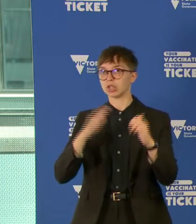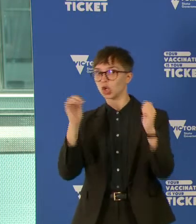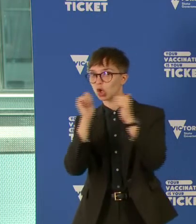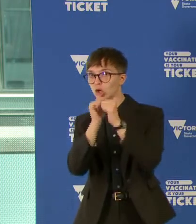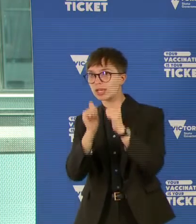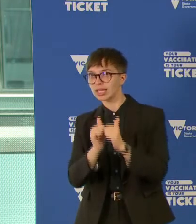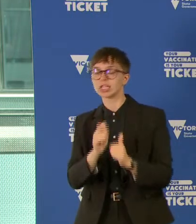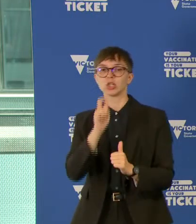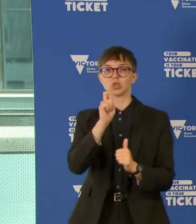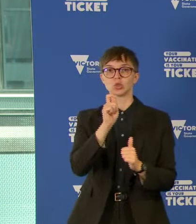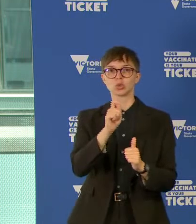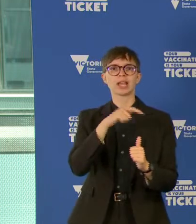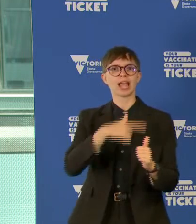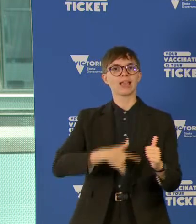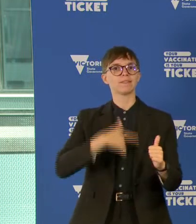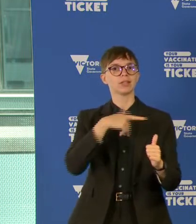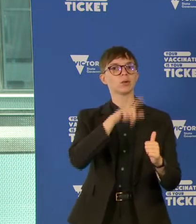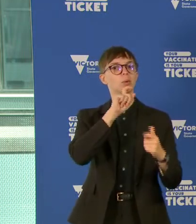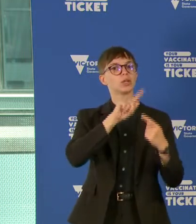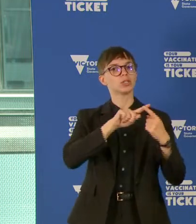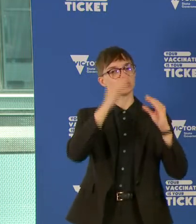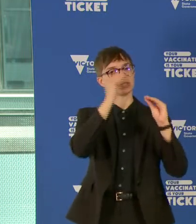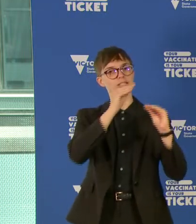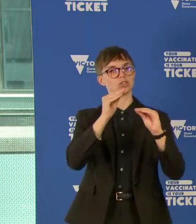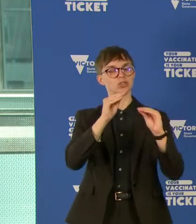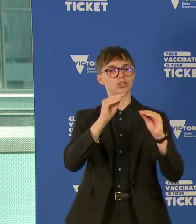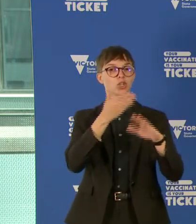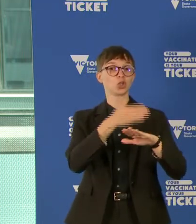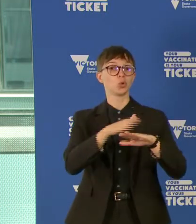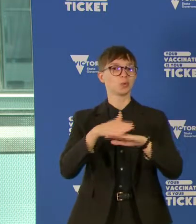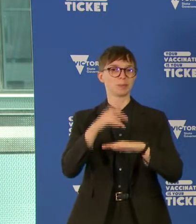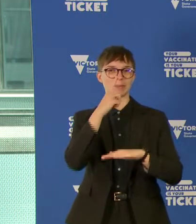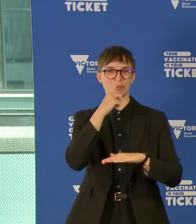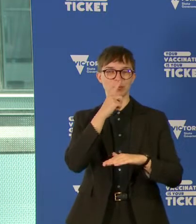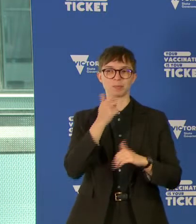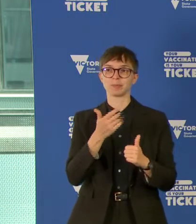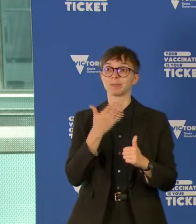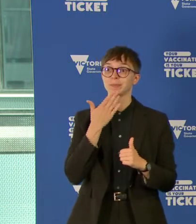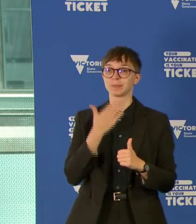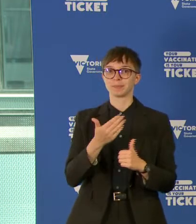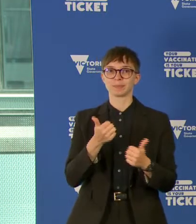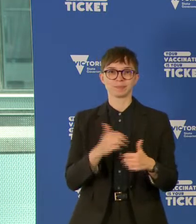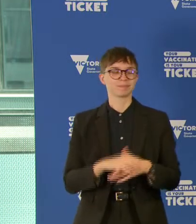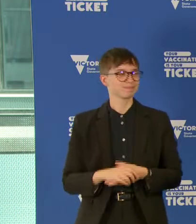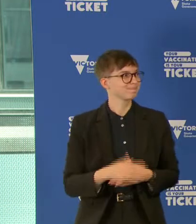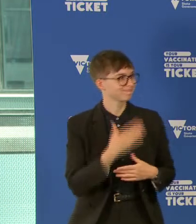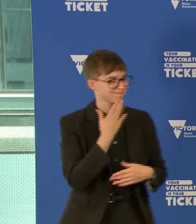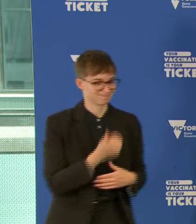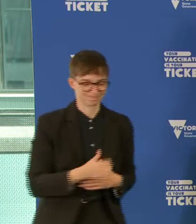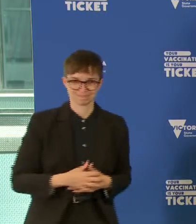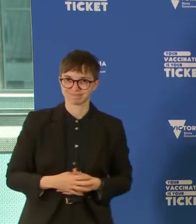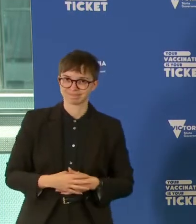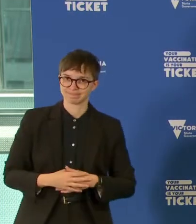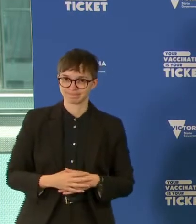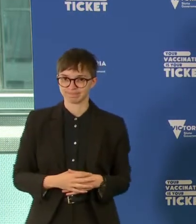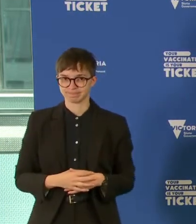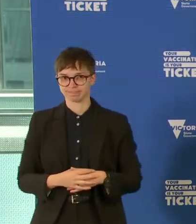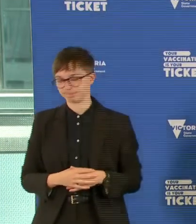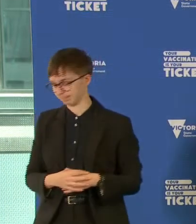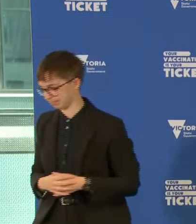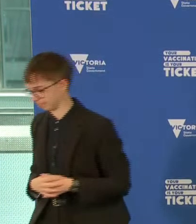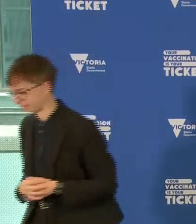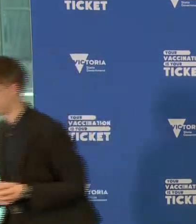between clinical professionals. All good? Thanks. Thanks, Monique. Thanks, everyone.